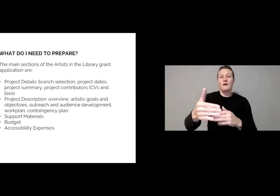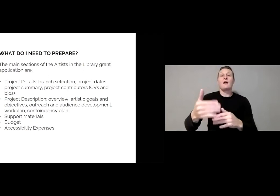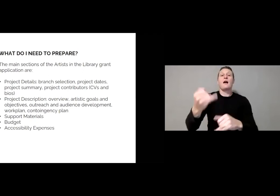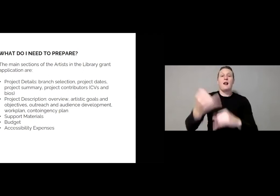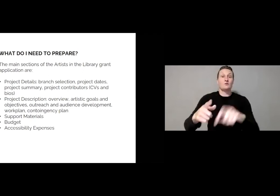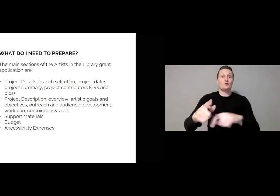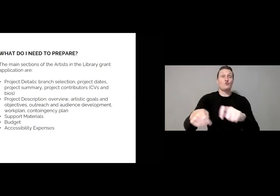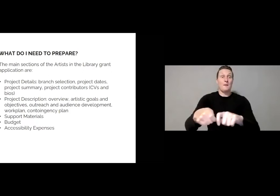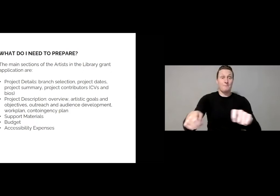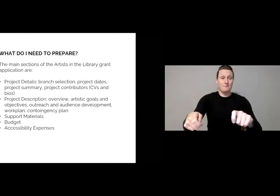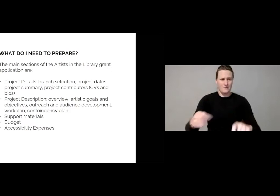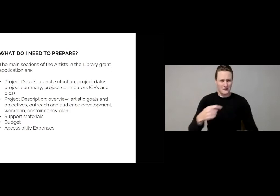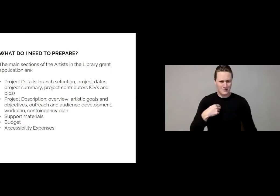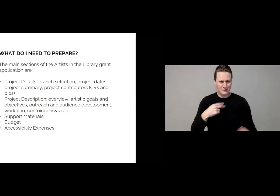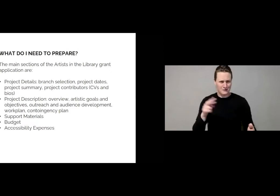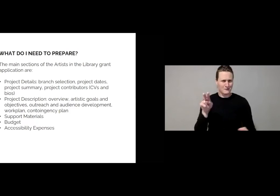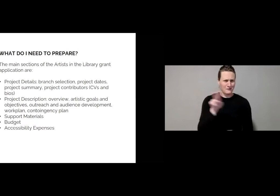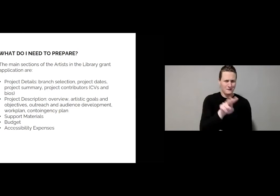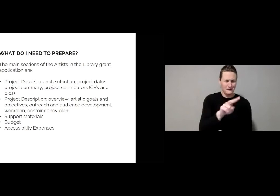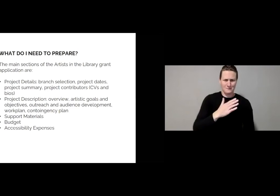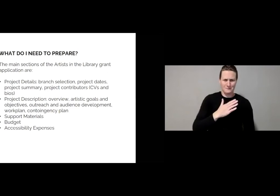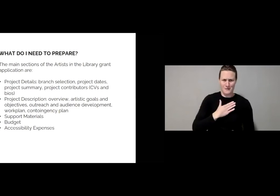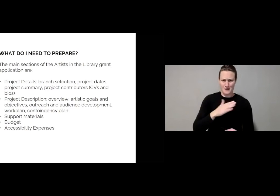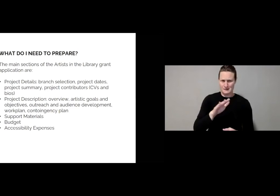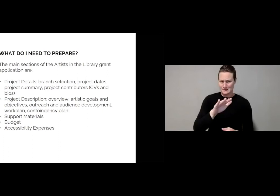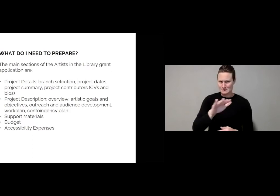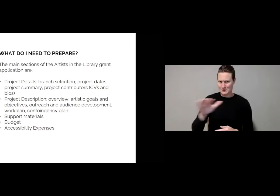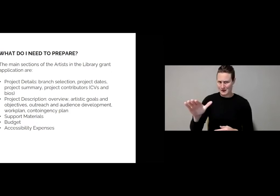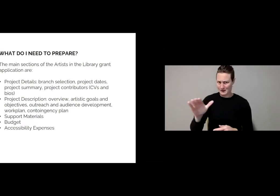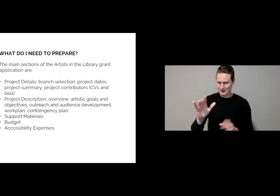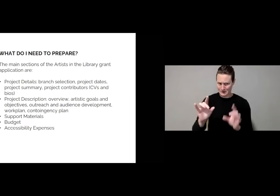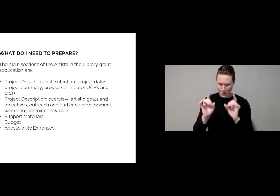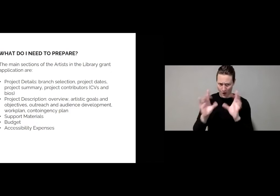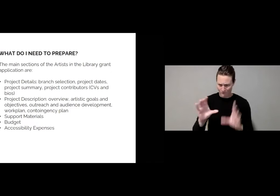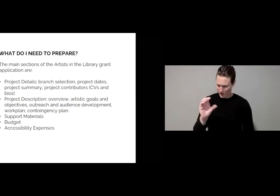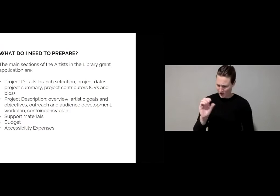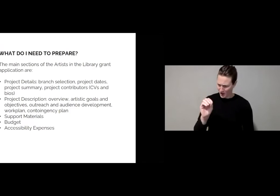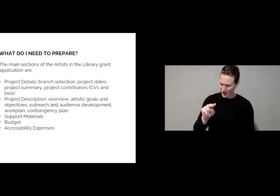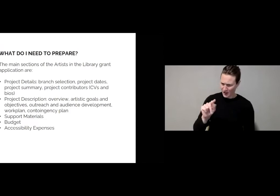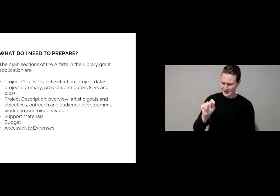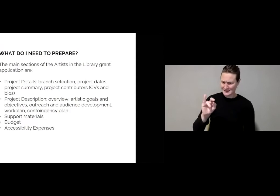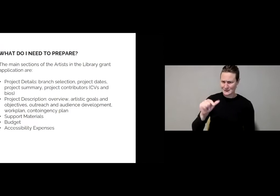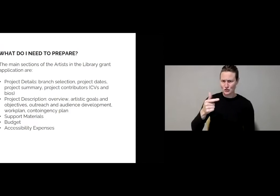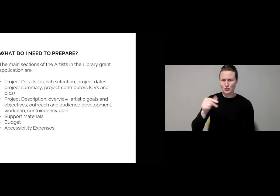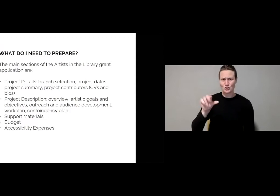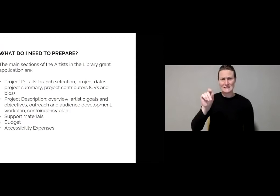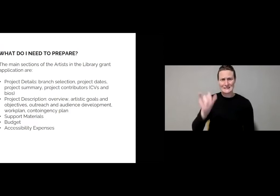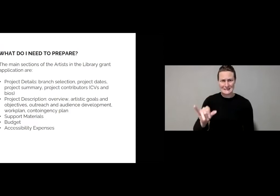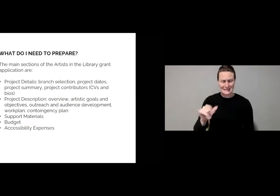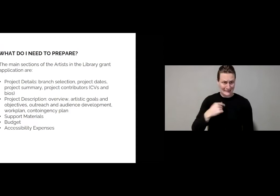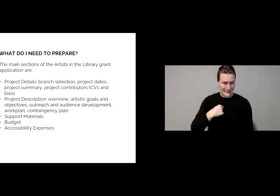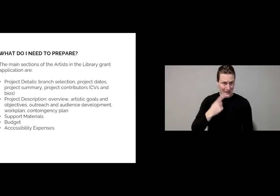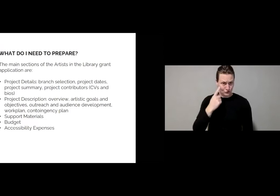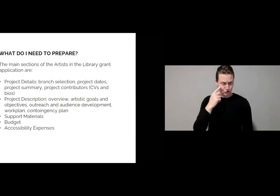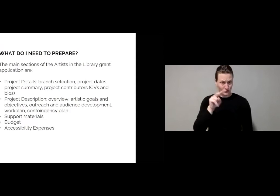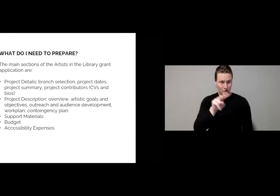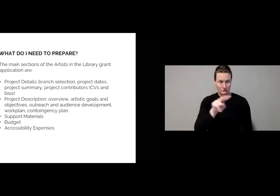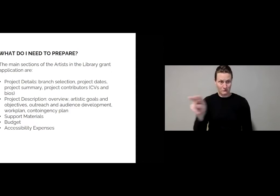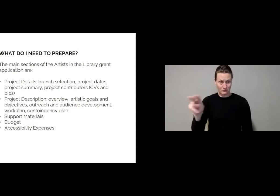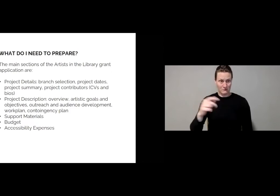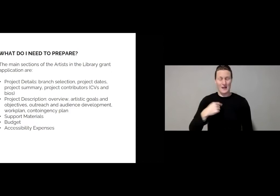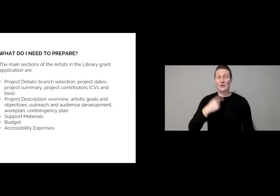spell contingency wrong. My spelling is awful today, and I just typed this slide in right before I came on with you. So